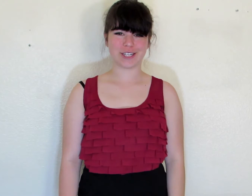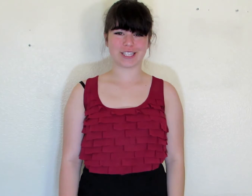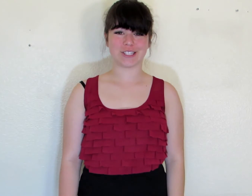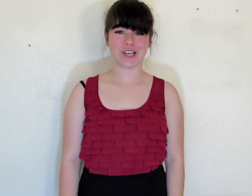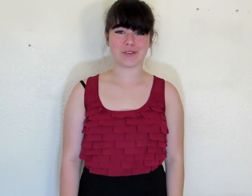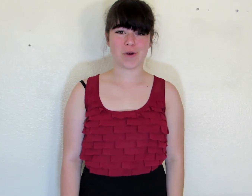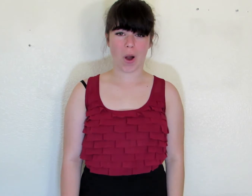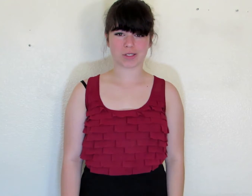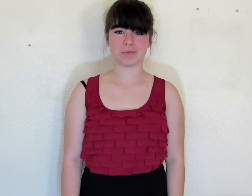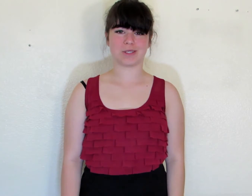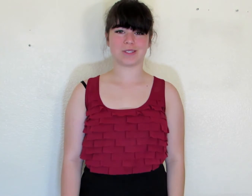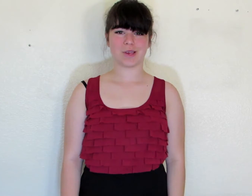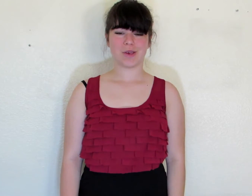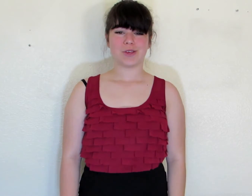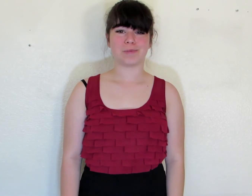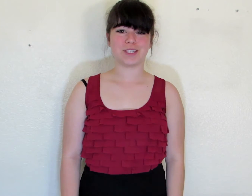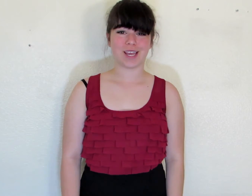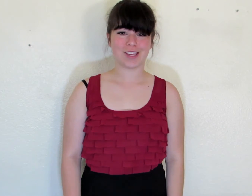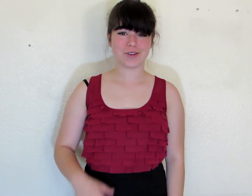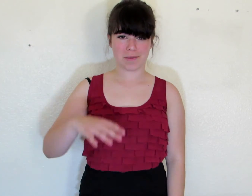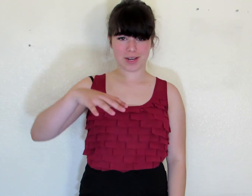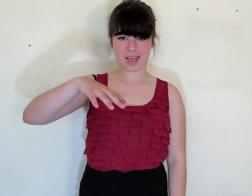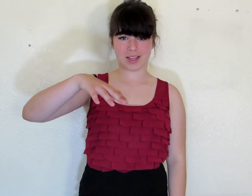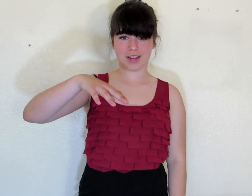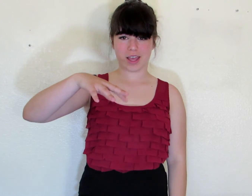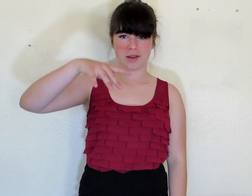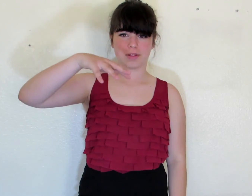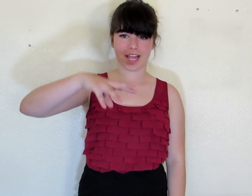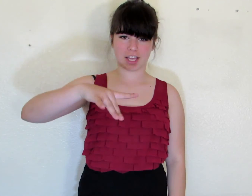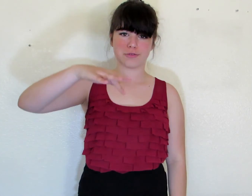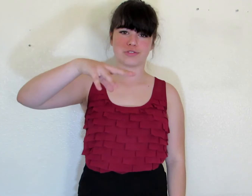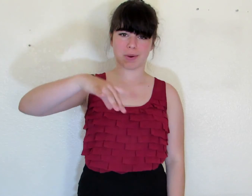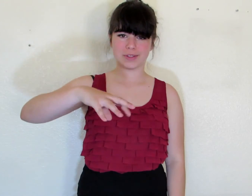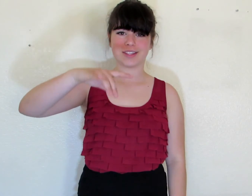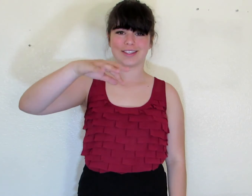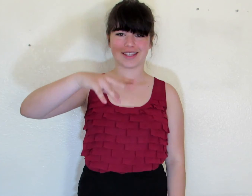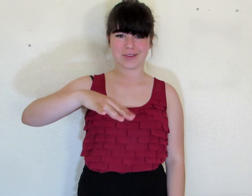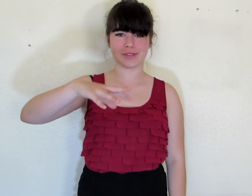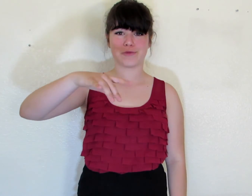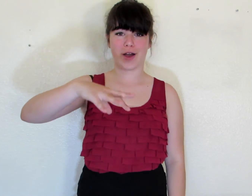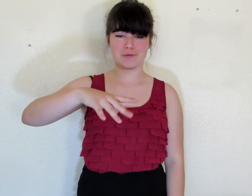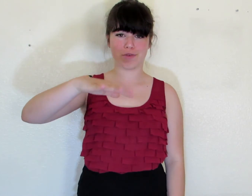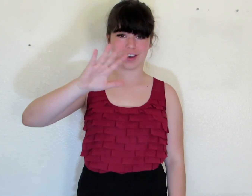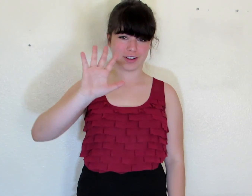is the sign for octopus. You'll be taking your dominant hand and letting it float with the 5